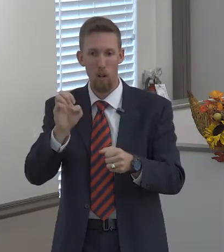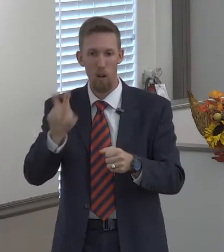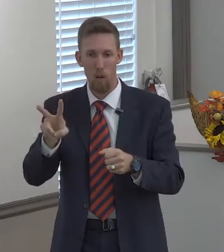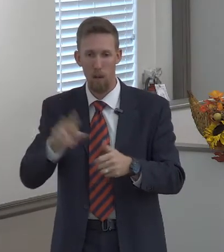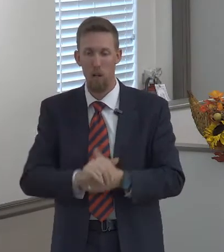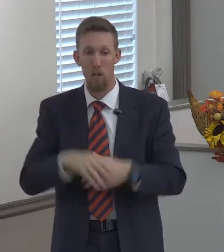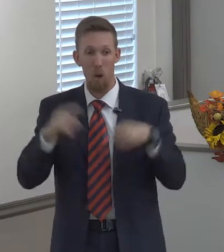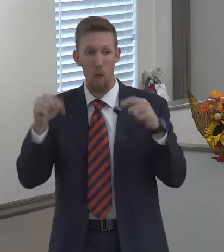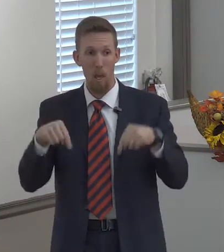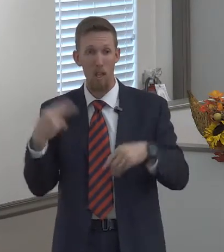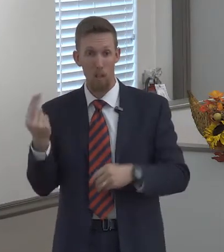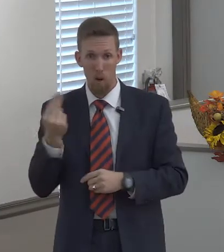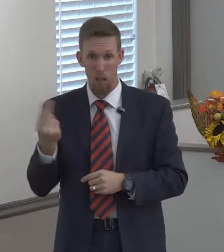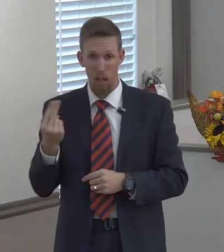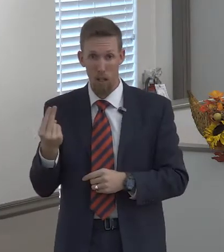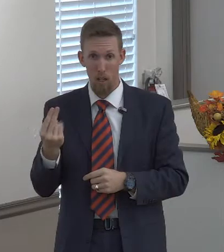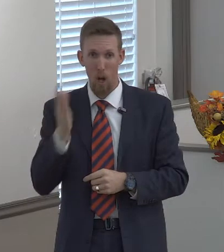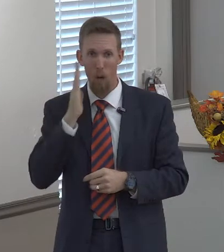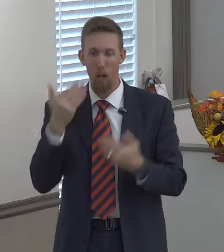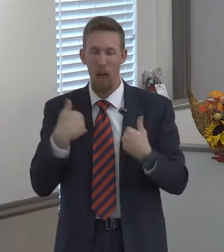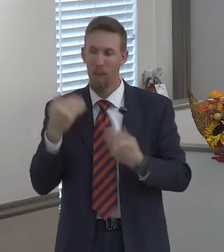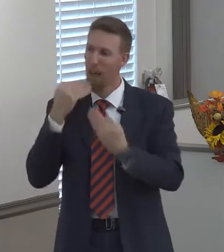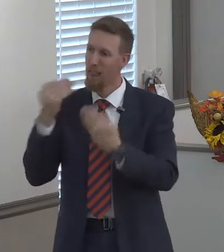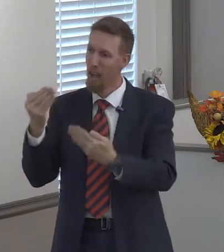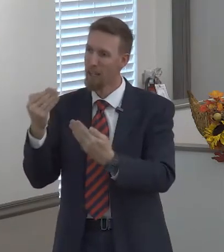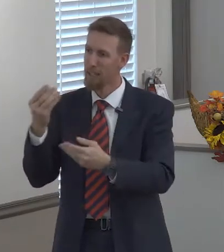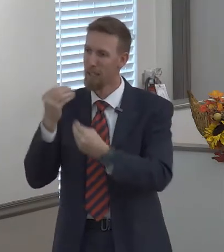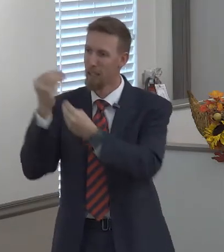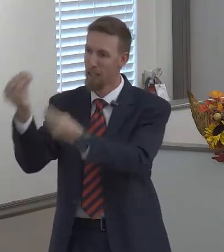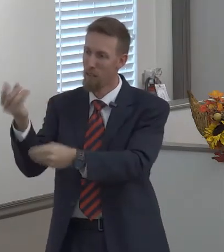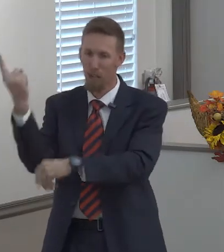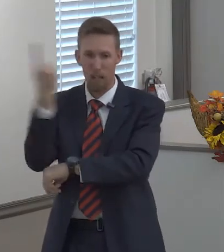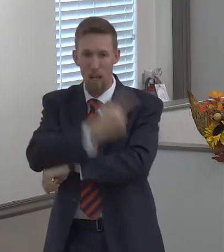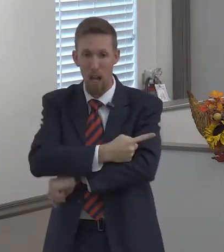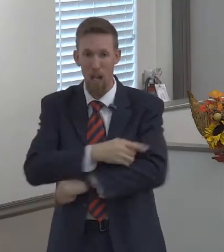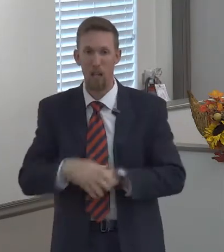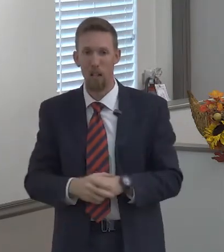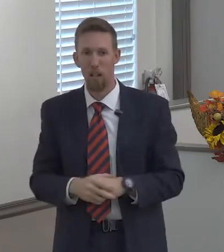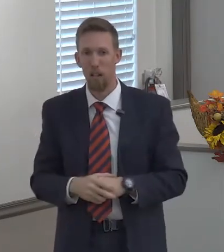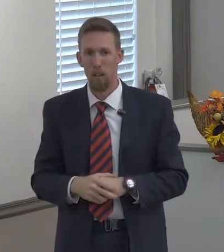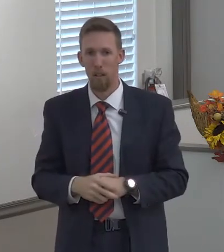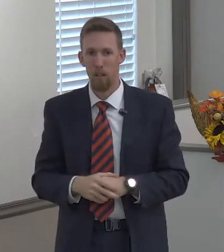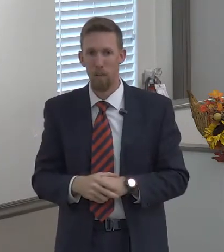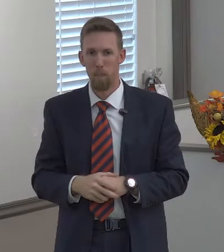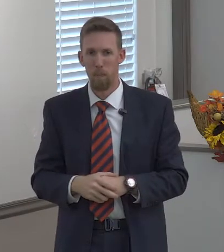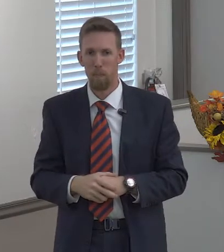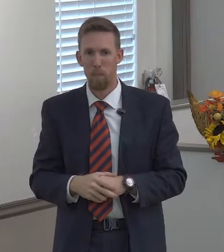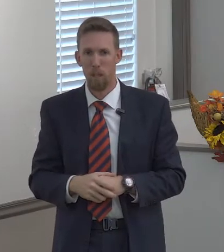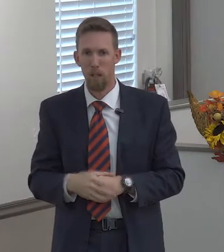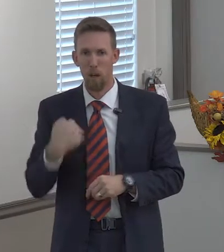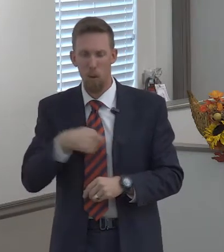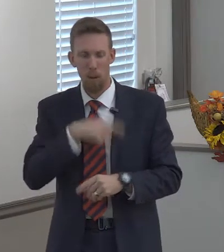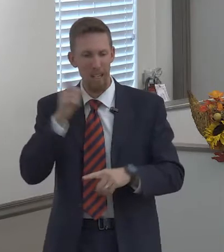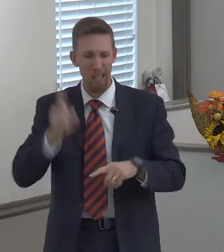1789. That was the very first Thanksgiving. And then in 1863, right in the middle of the Civil